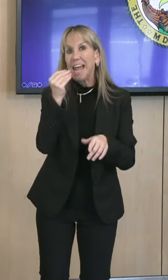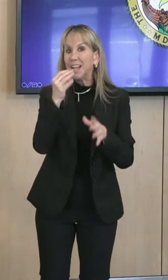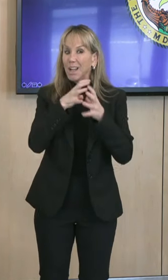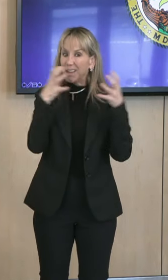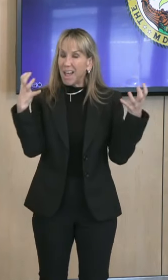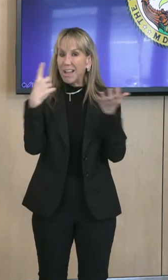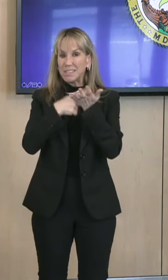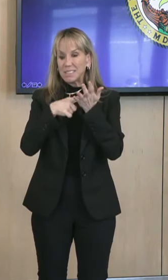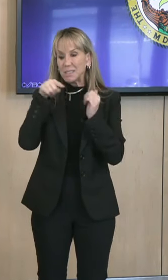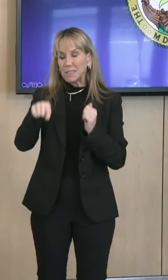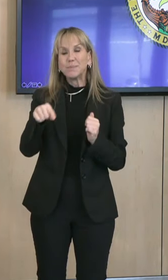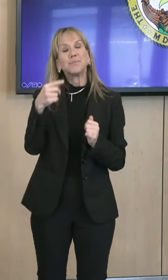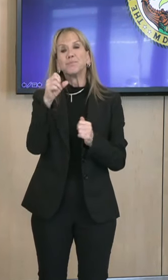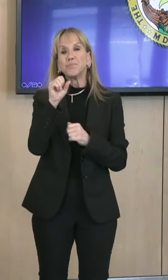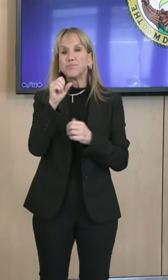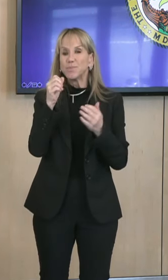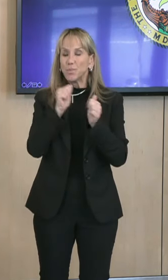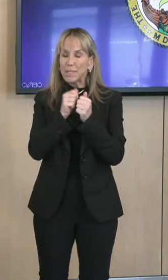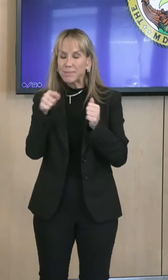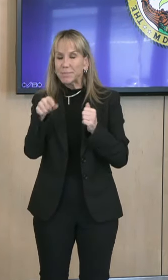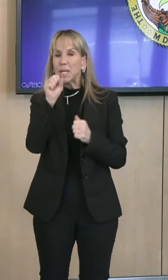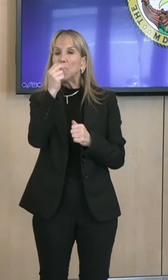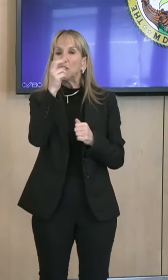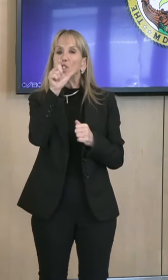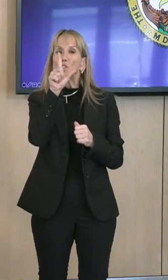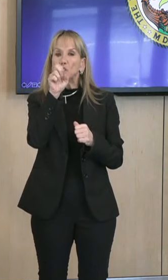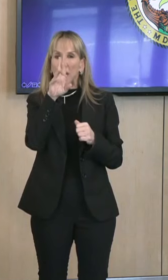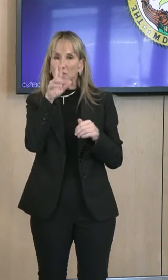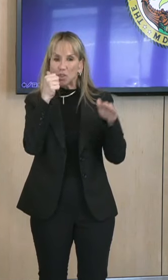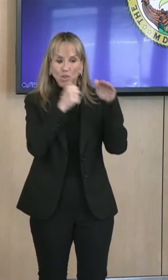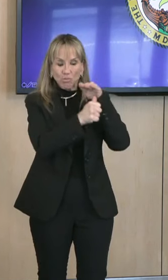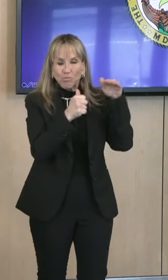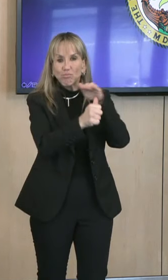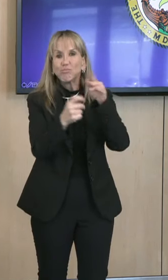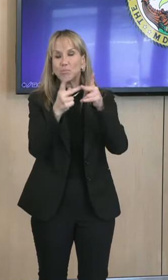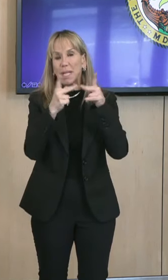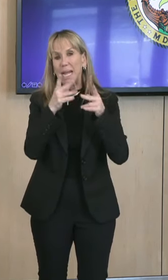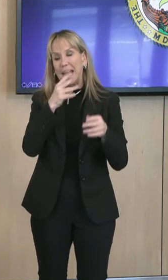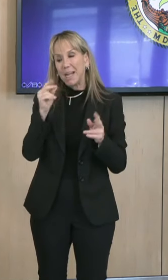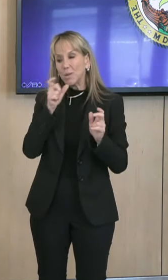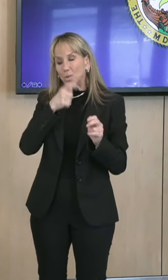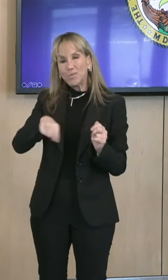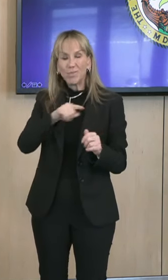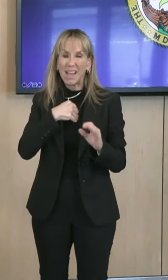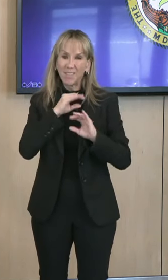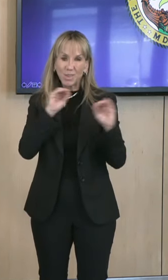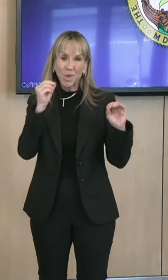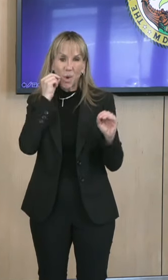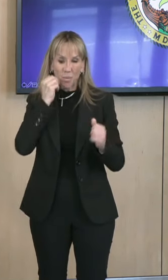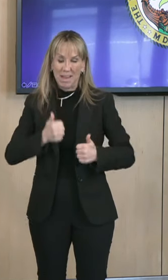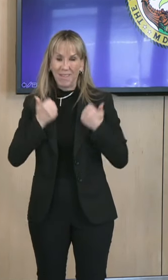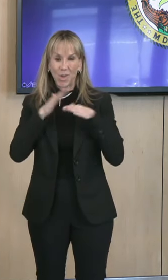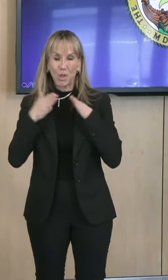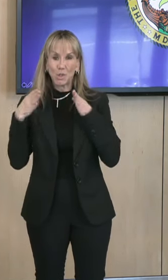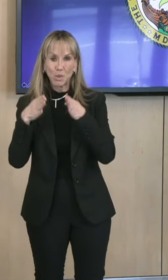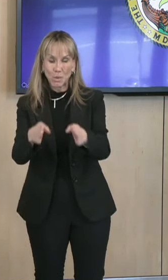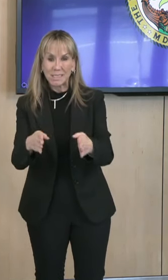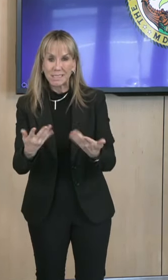homeless. Today we took a big step forward in opening the Convention Center with initially around